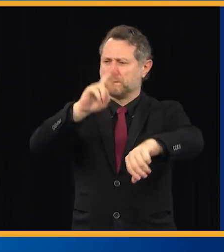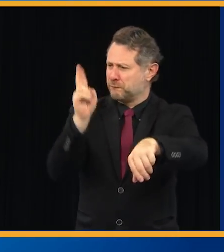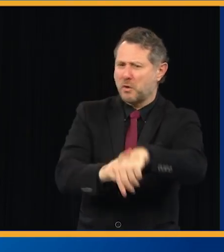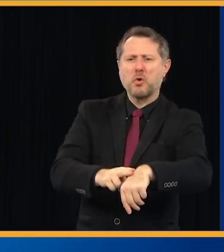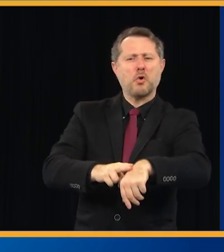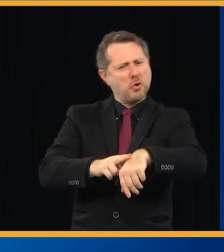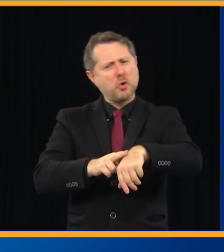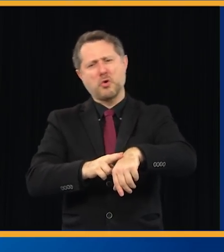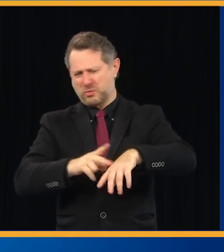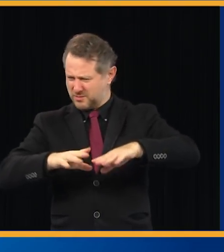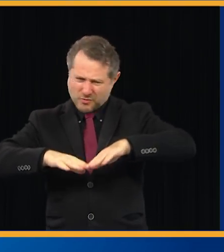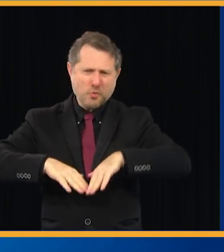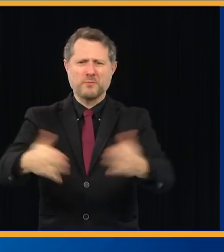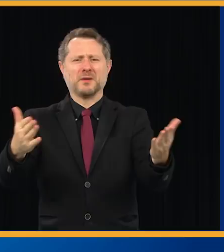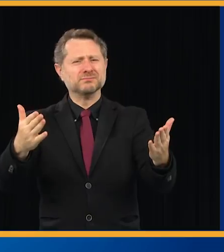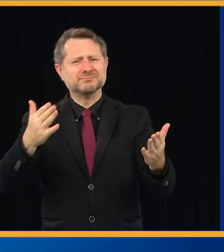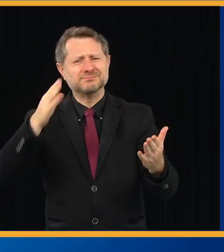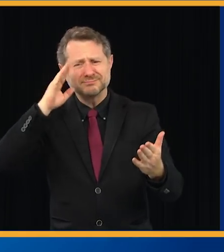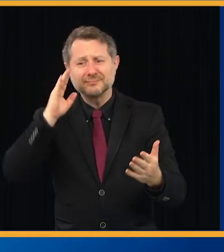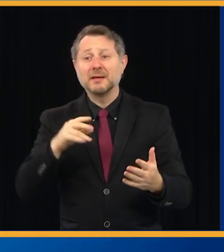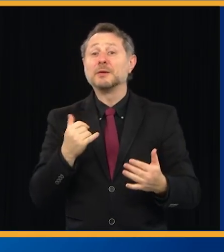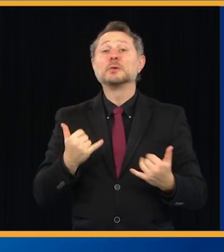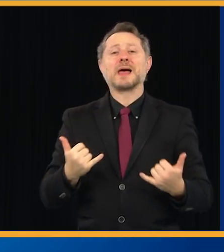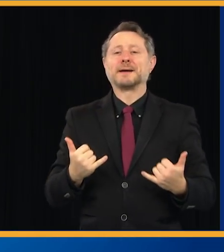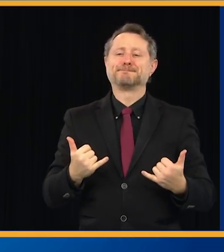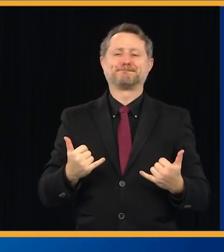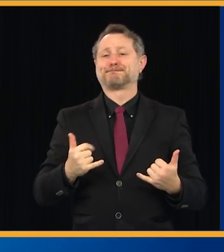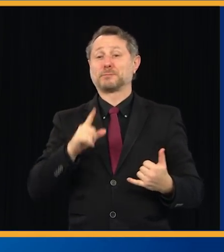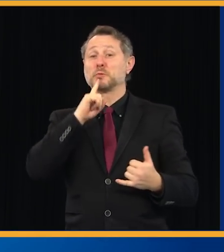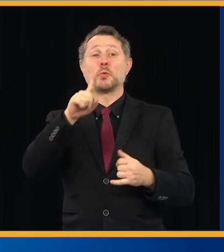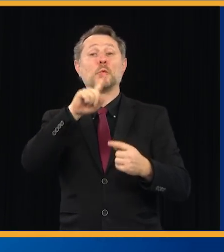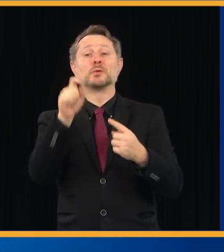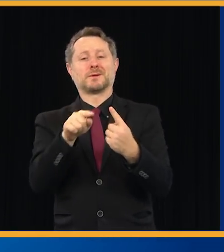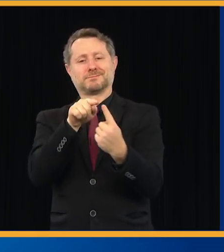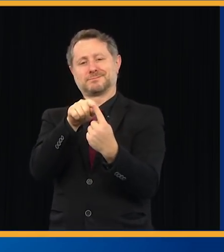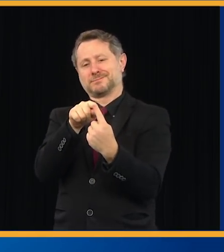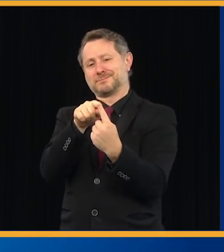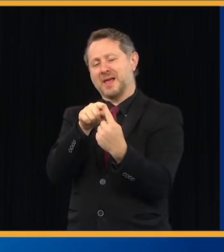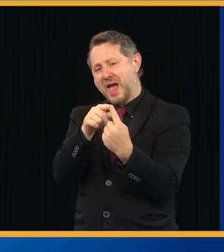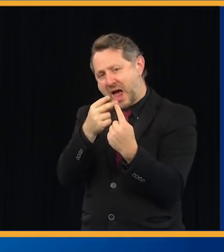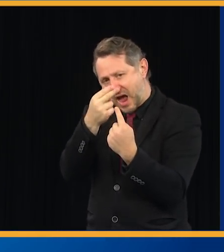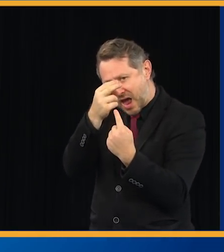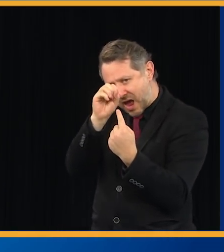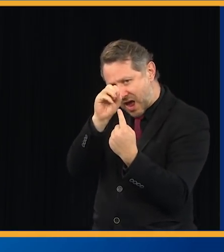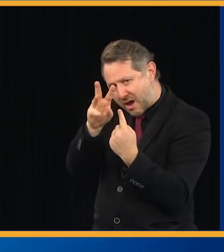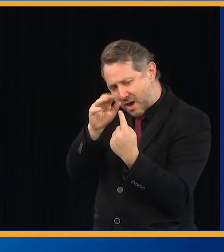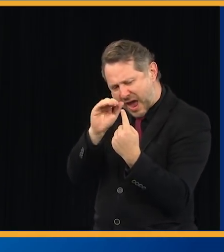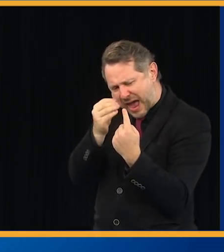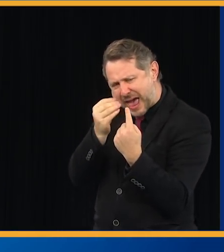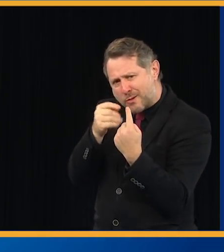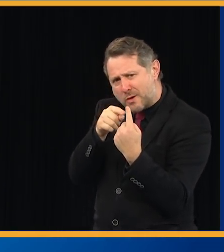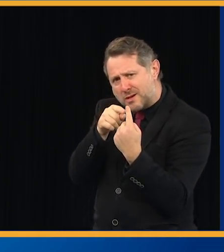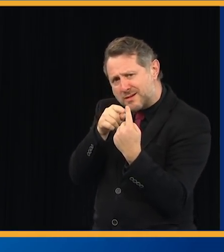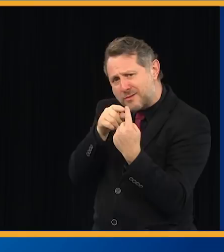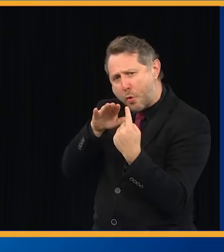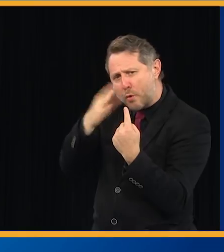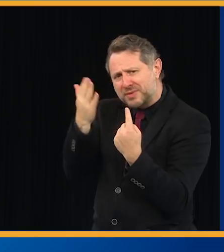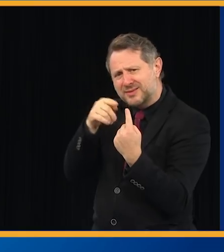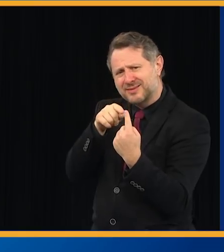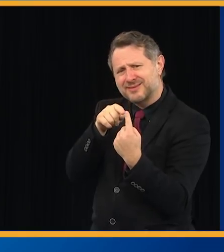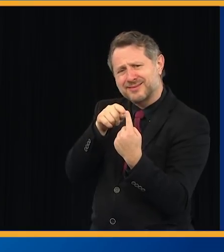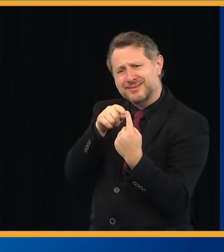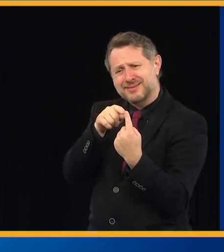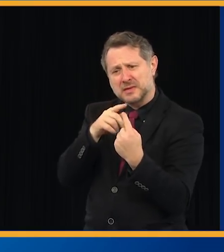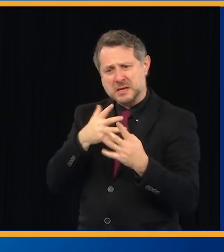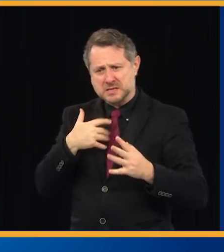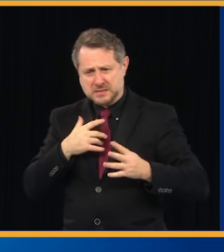question of how we reopen. That's really the question that we have to grapple with and that we're dealing with in New York.